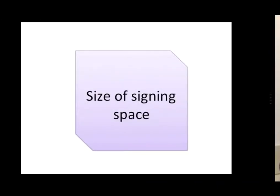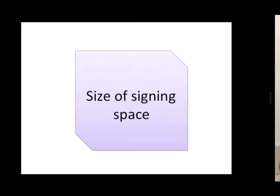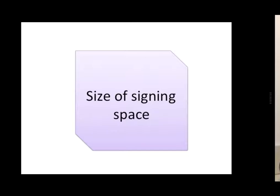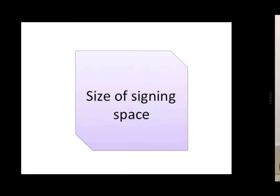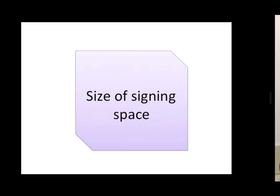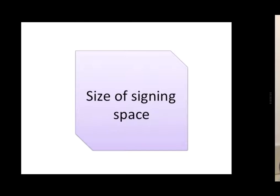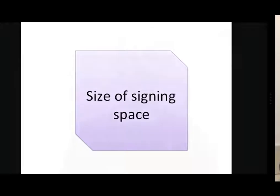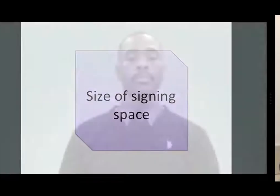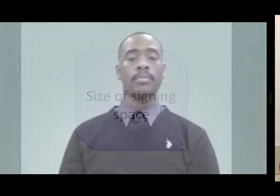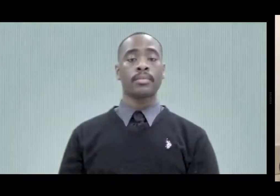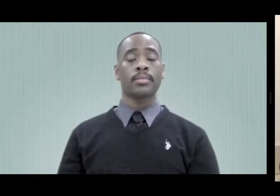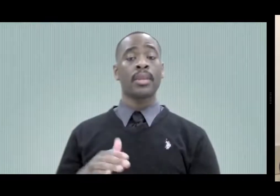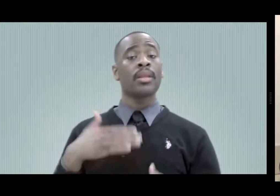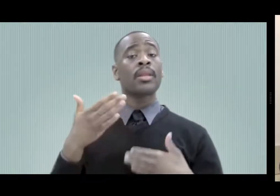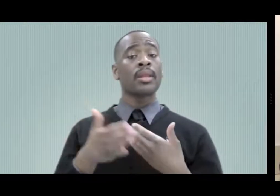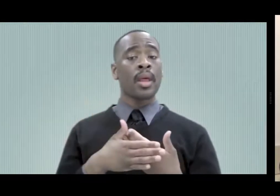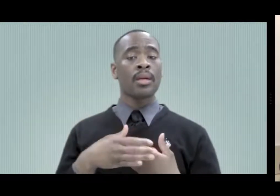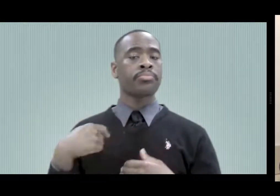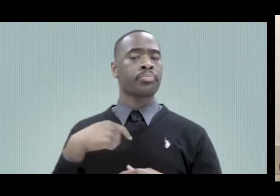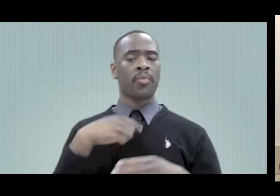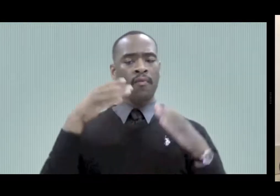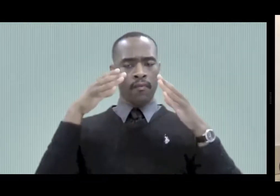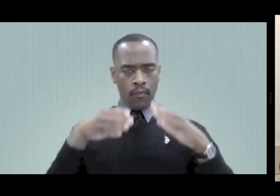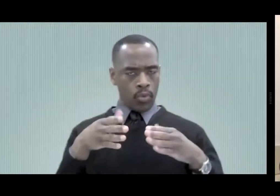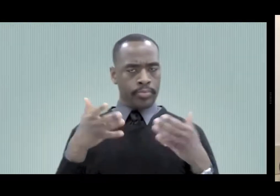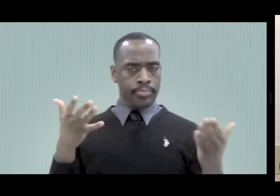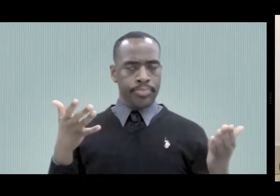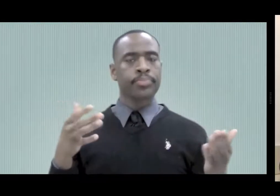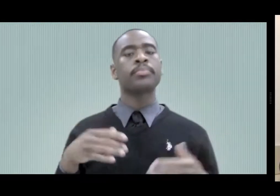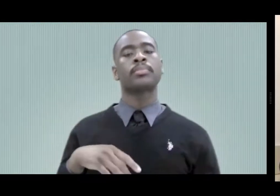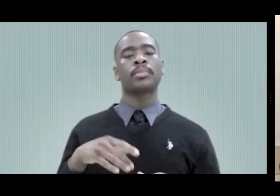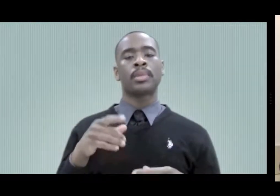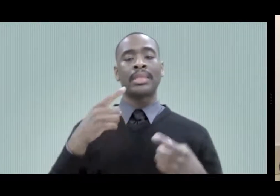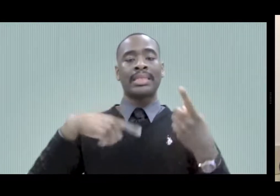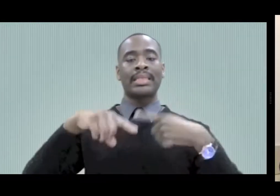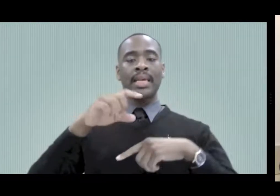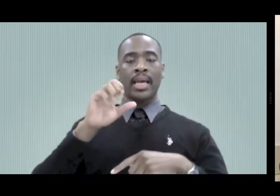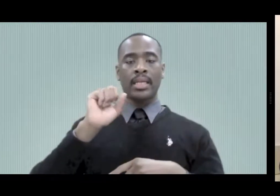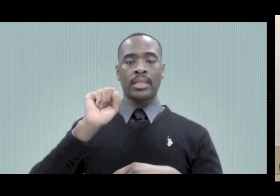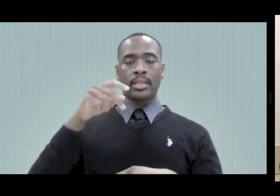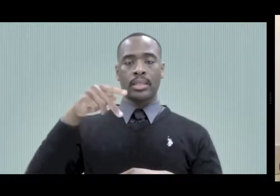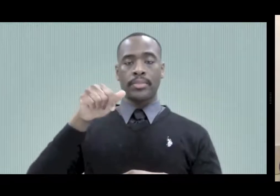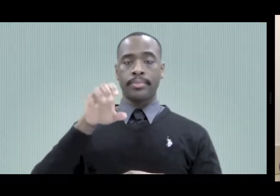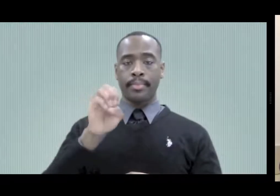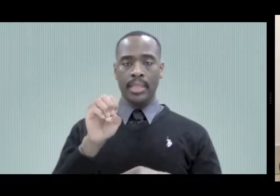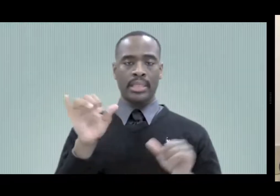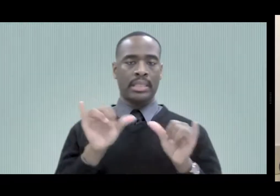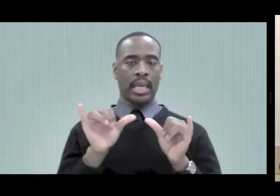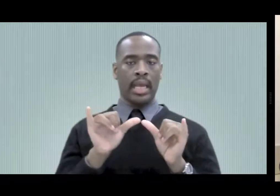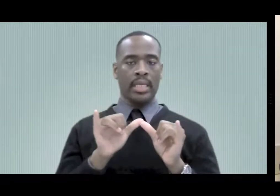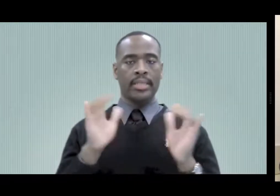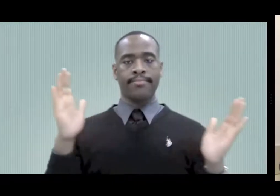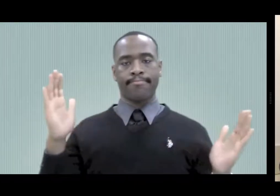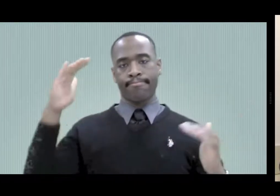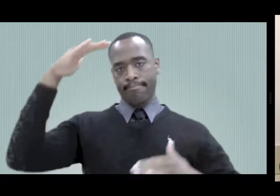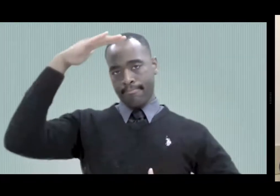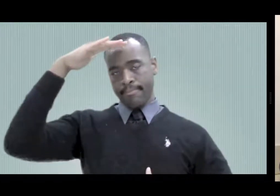gravitate more towards the forehead when producing these signs versus when white ASL